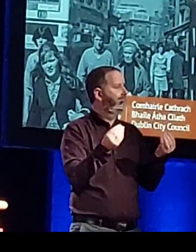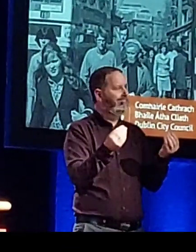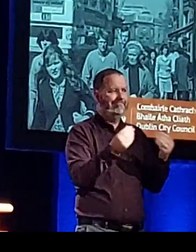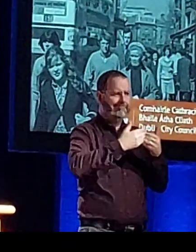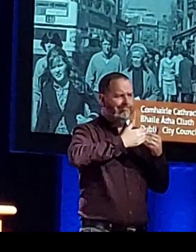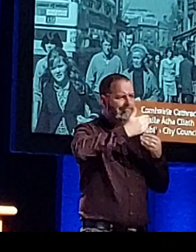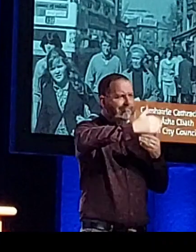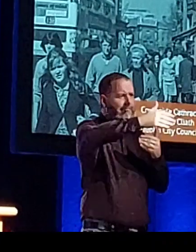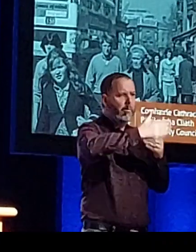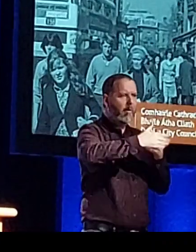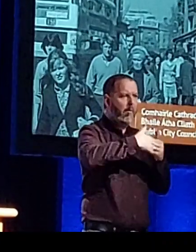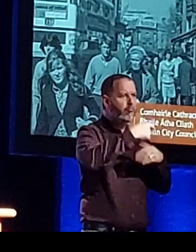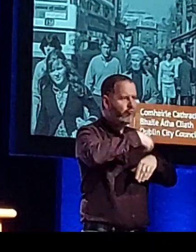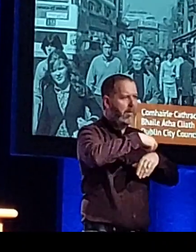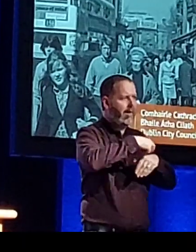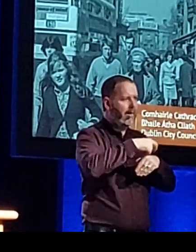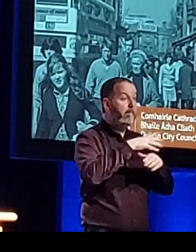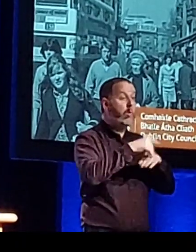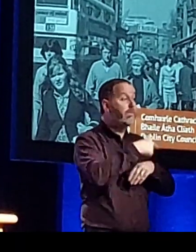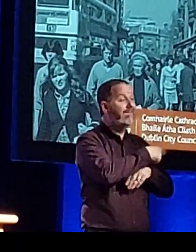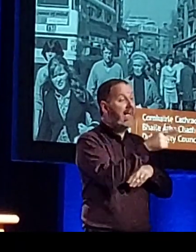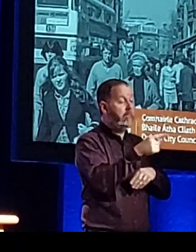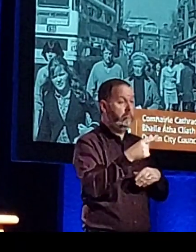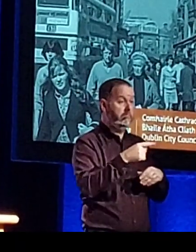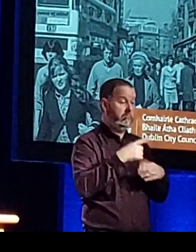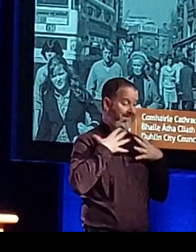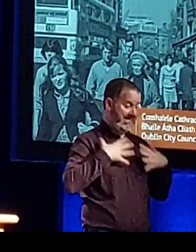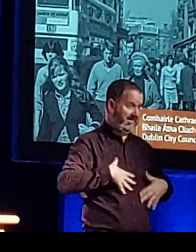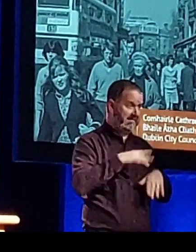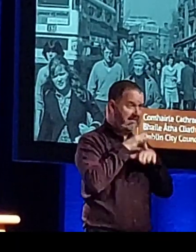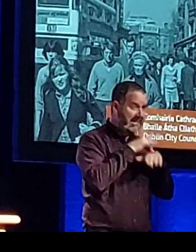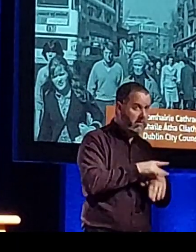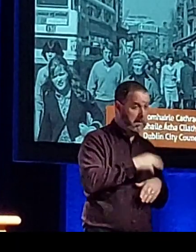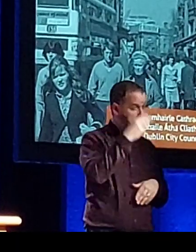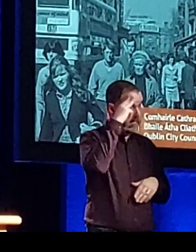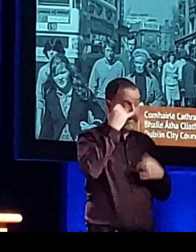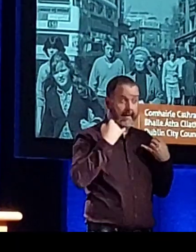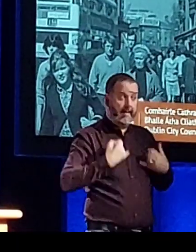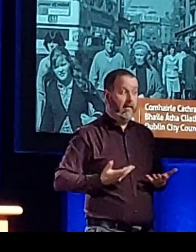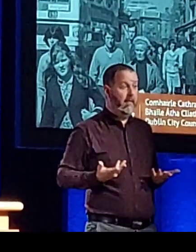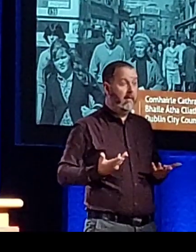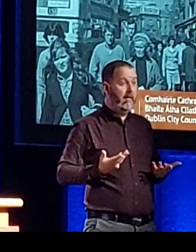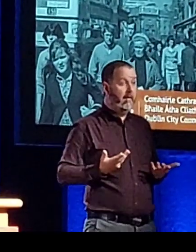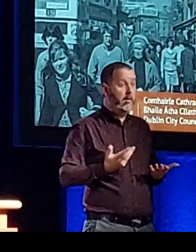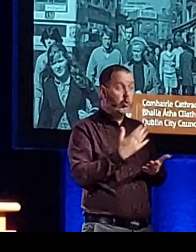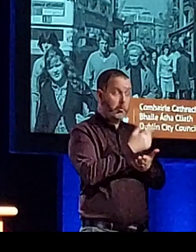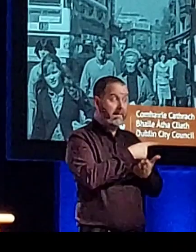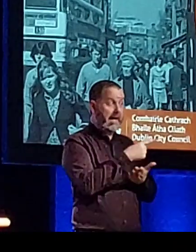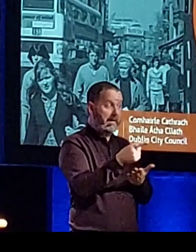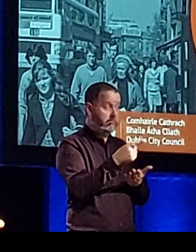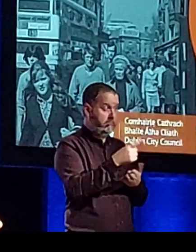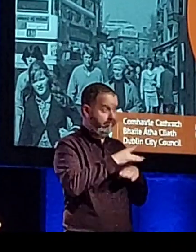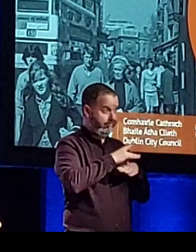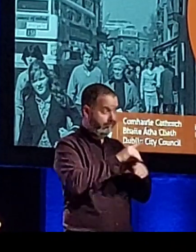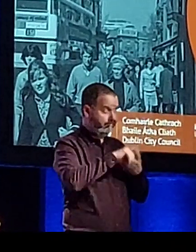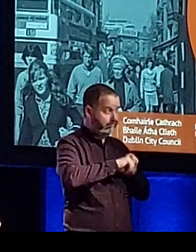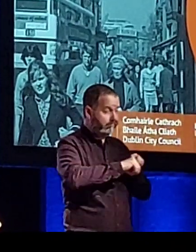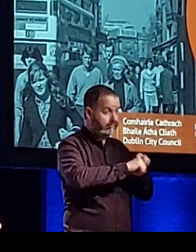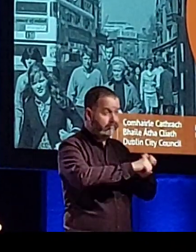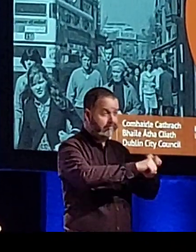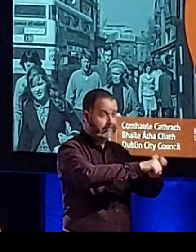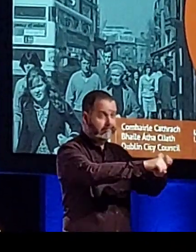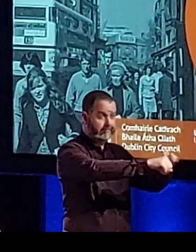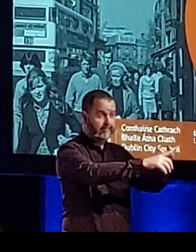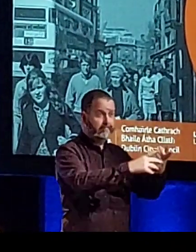most survivors were ill, physically and mentally, and in many cases remained so for much of their lives.